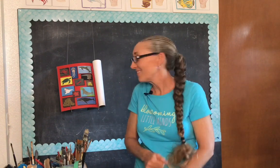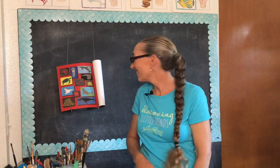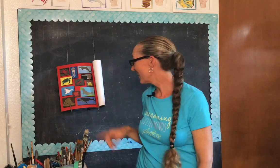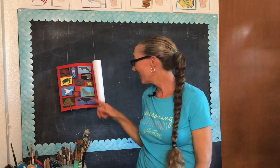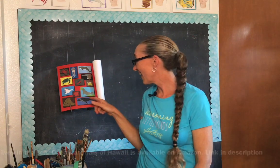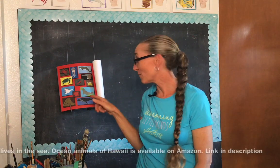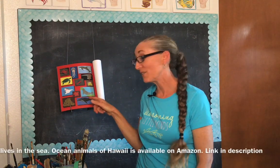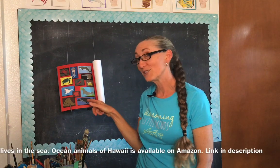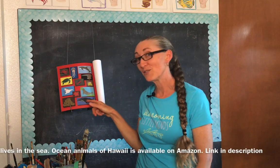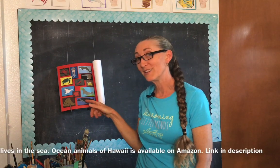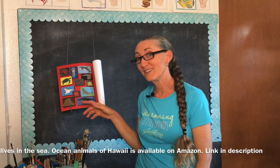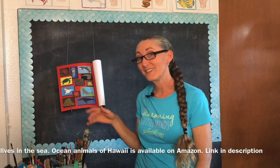How about this one?